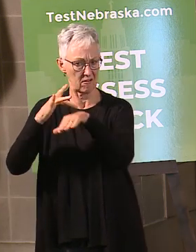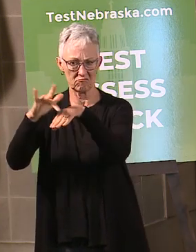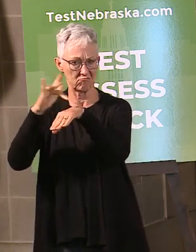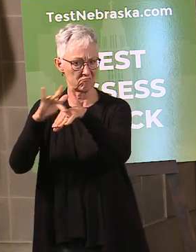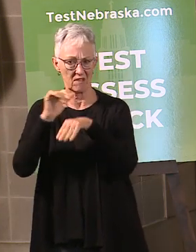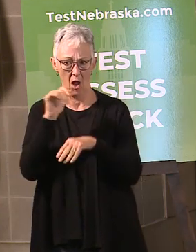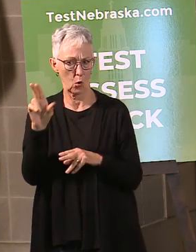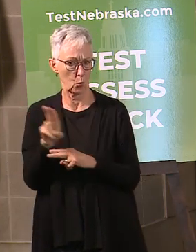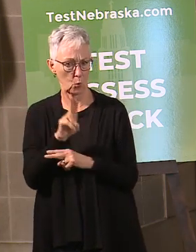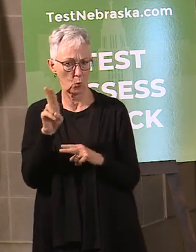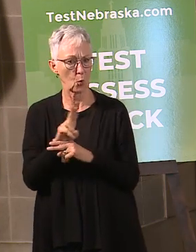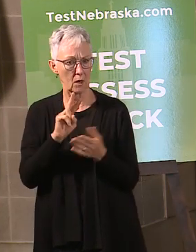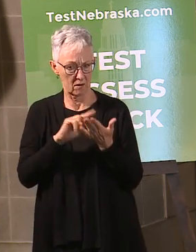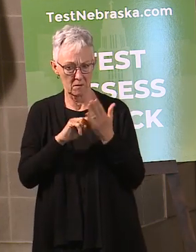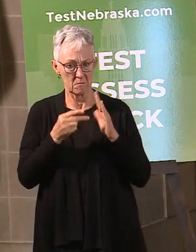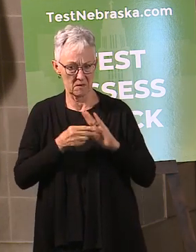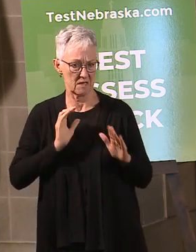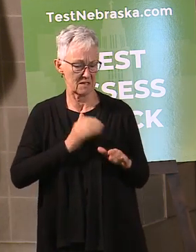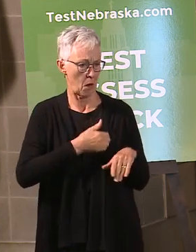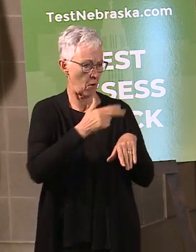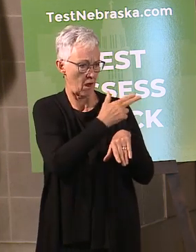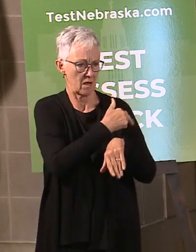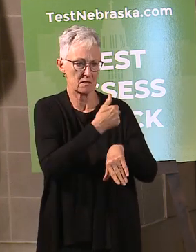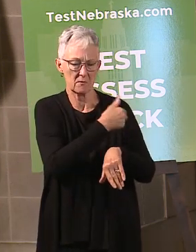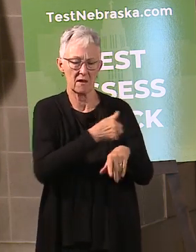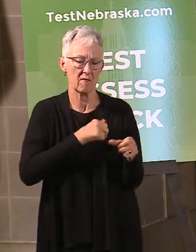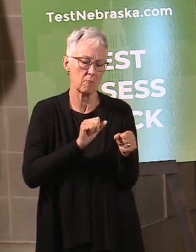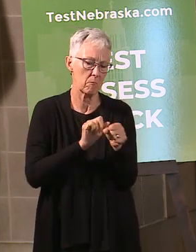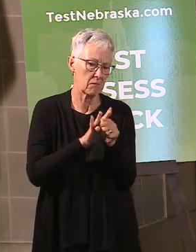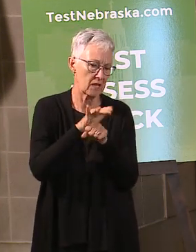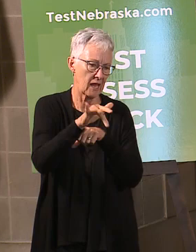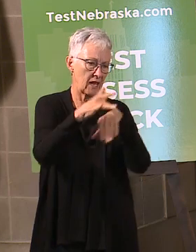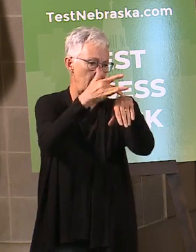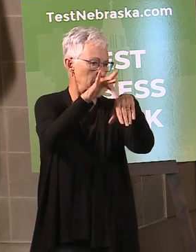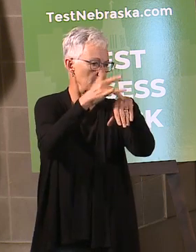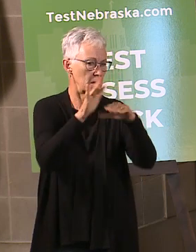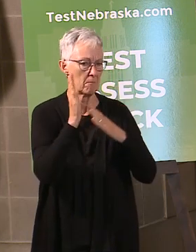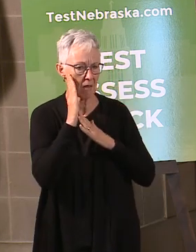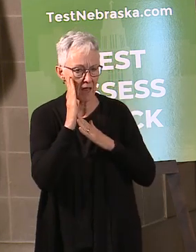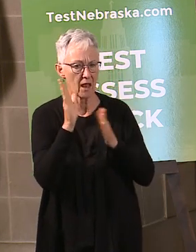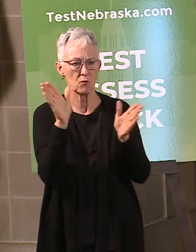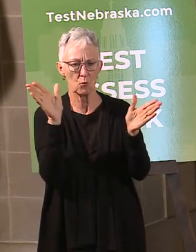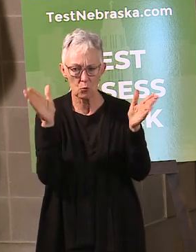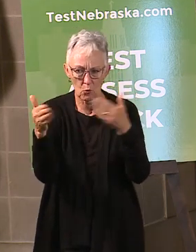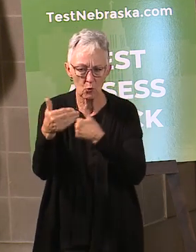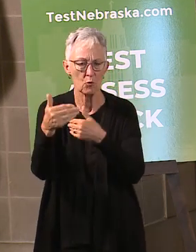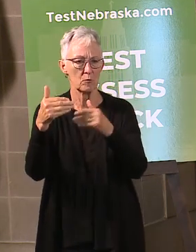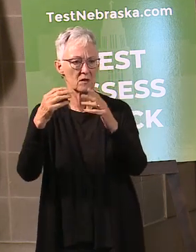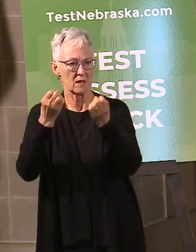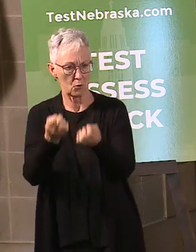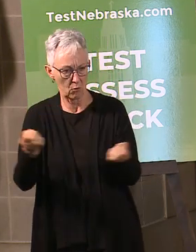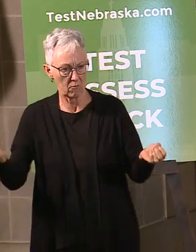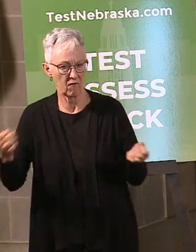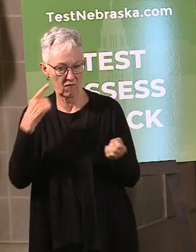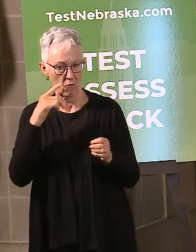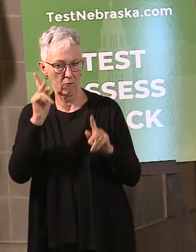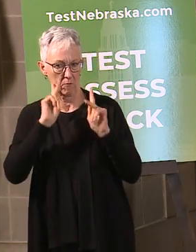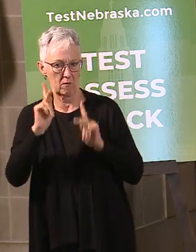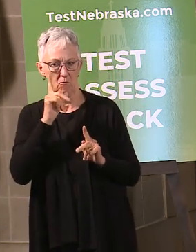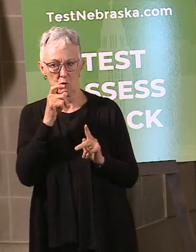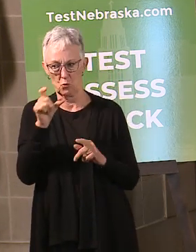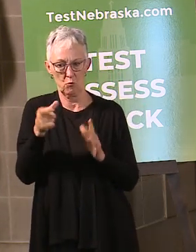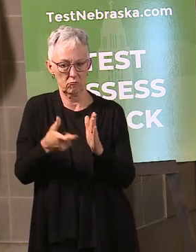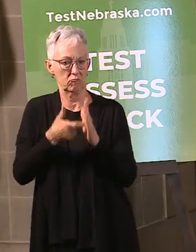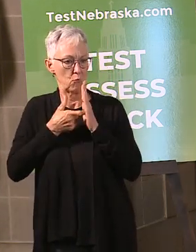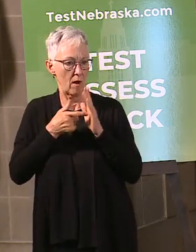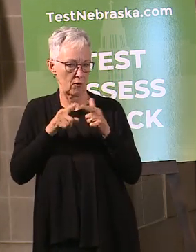emergency our hospital capacity to be able to serve people who need that facility, right? Who need that hospital bed, ICU bed, or ventilator.